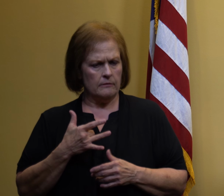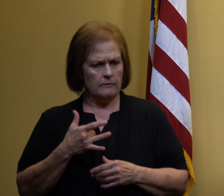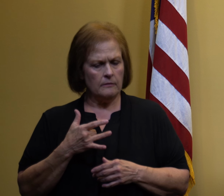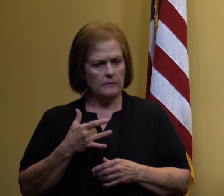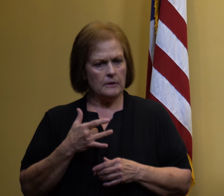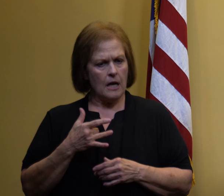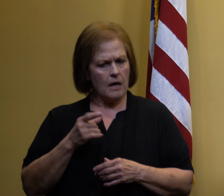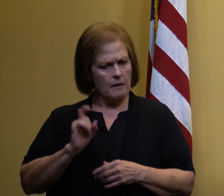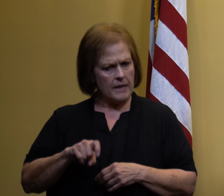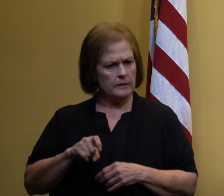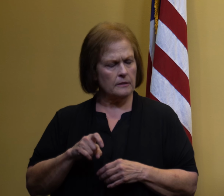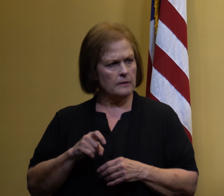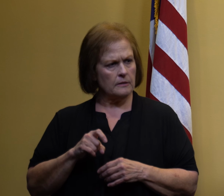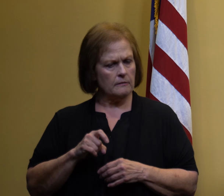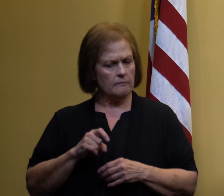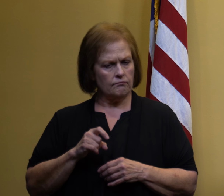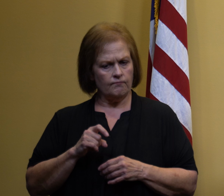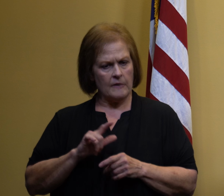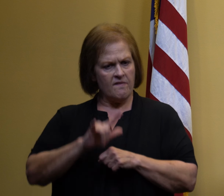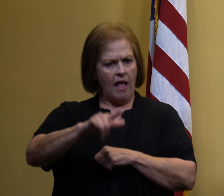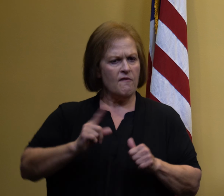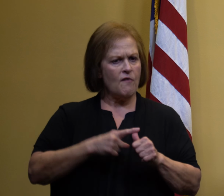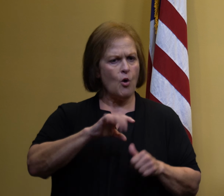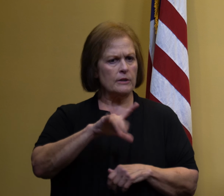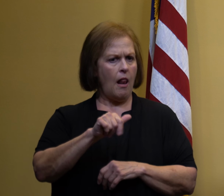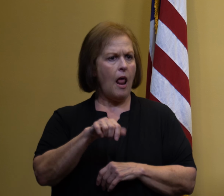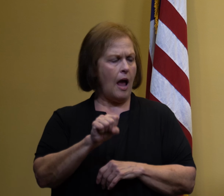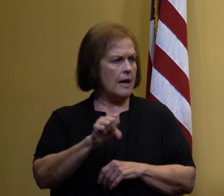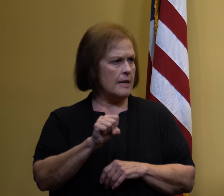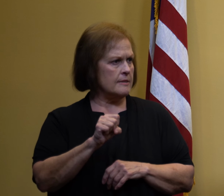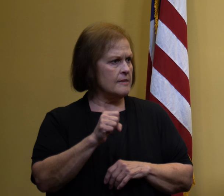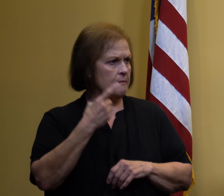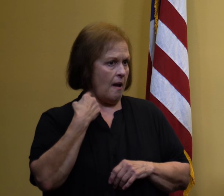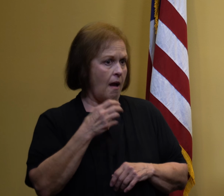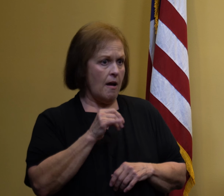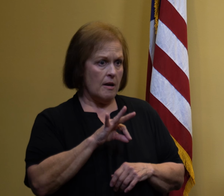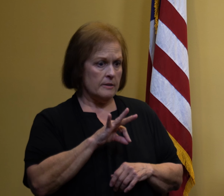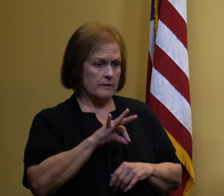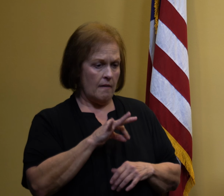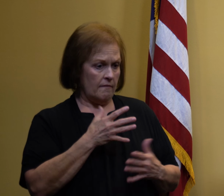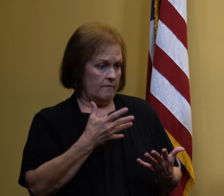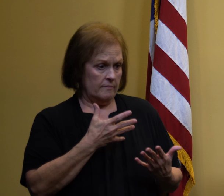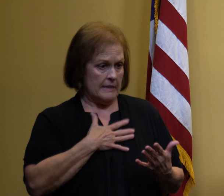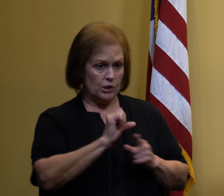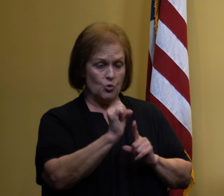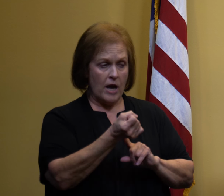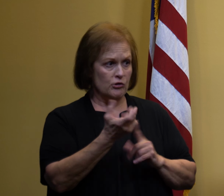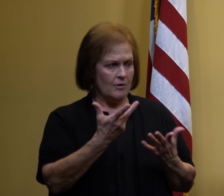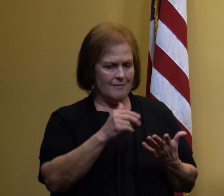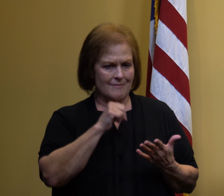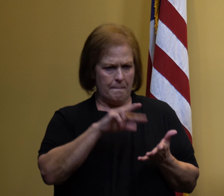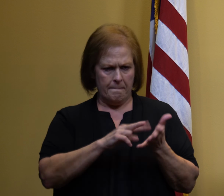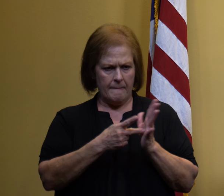mentally as well as physically flying first class. And this is something that is not a luxury. It is